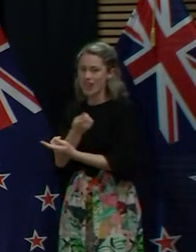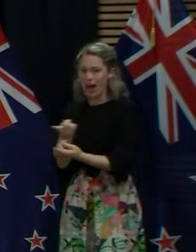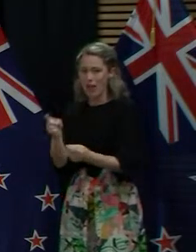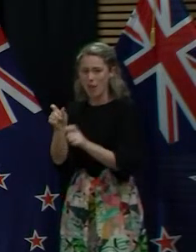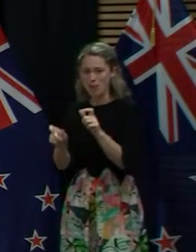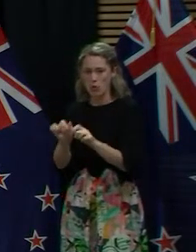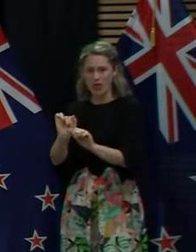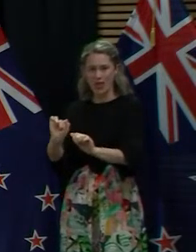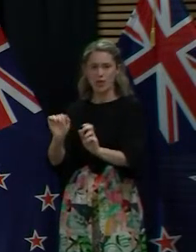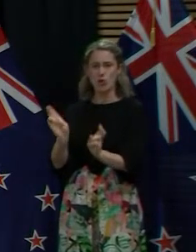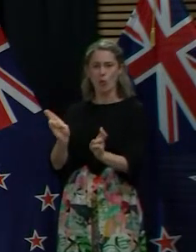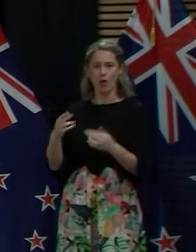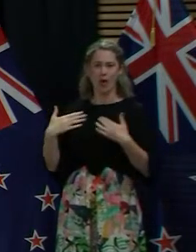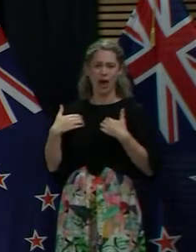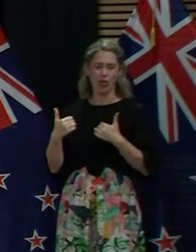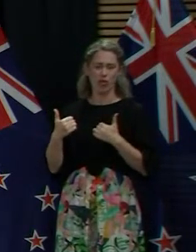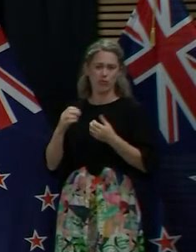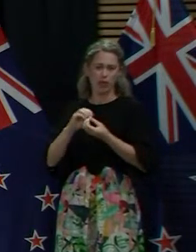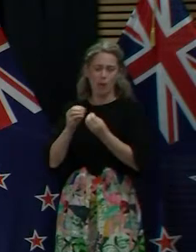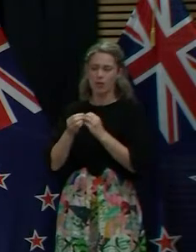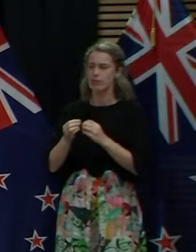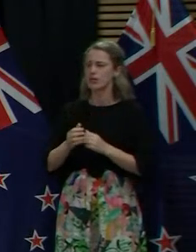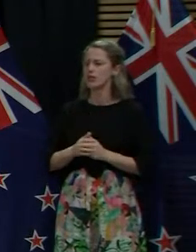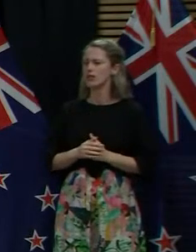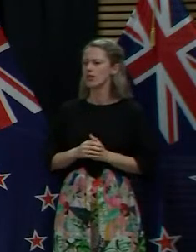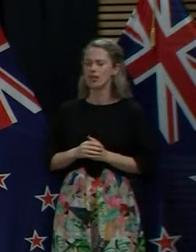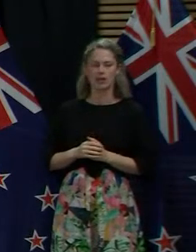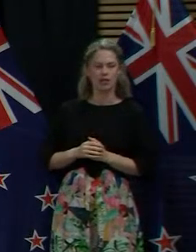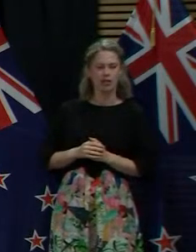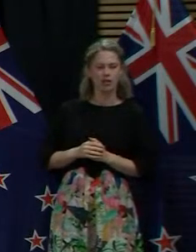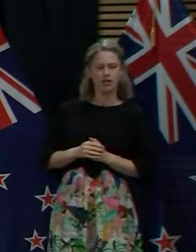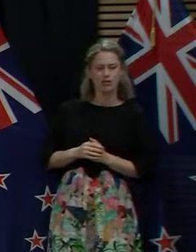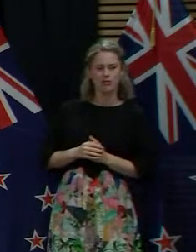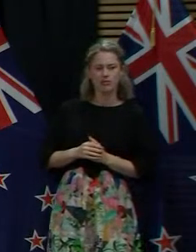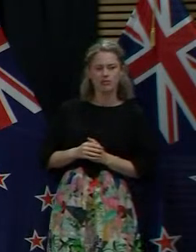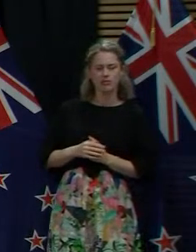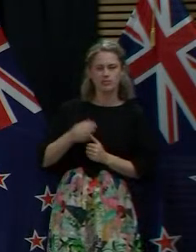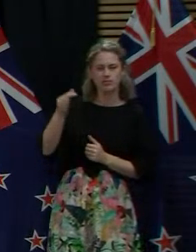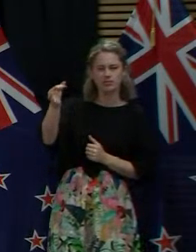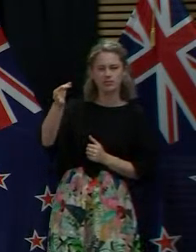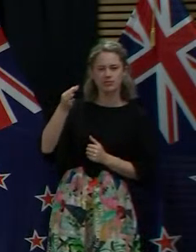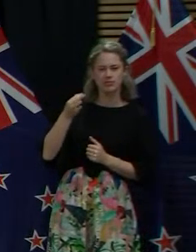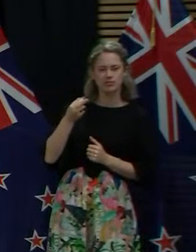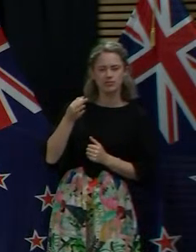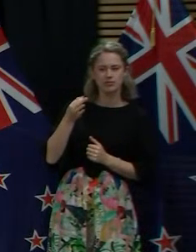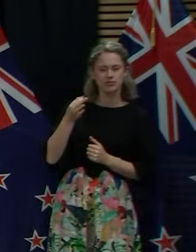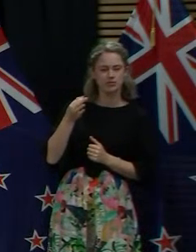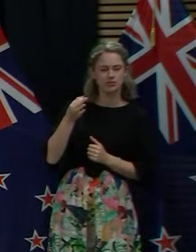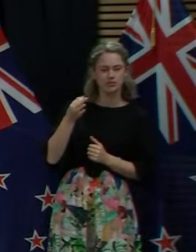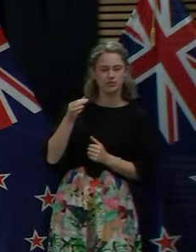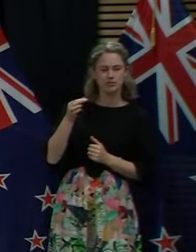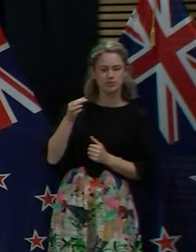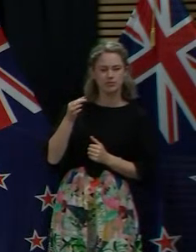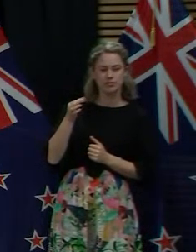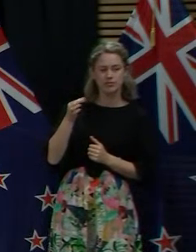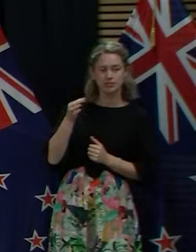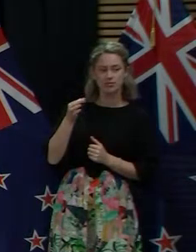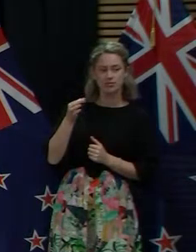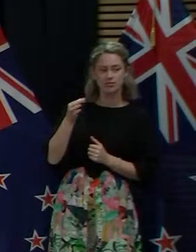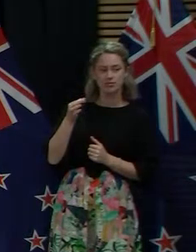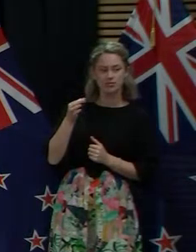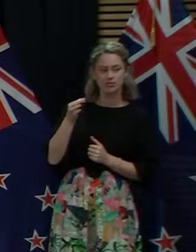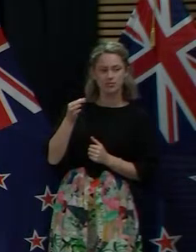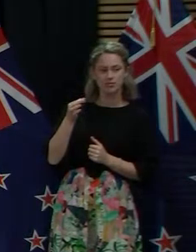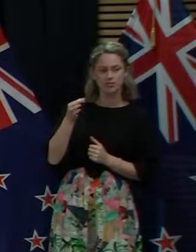work, I guess, in concert with the Cabinet and the Government over the next little while, be around, I guess, setting a framework